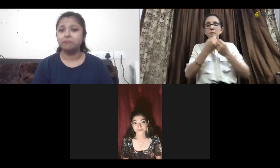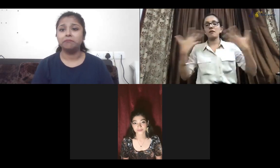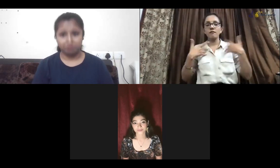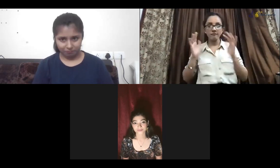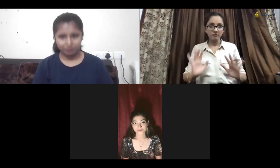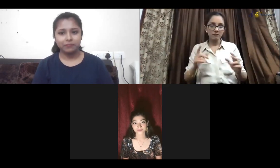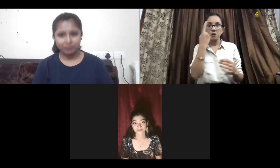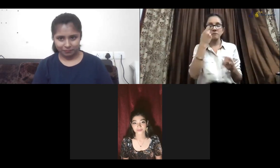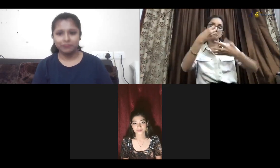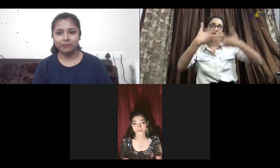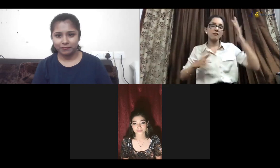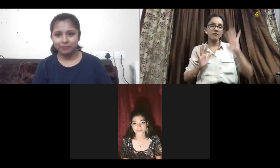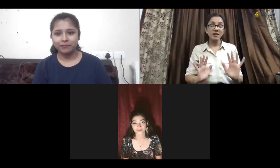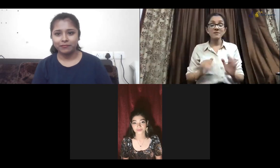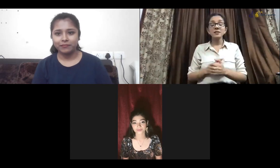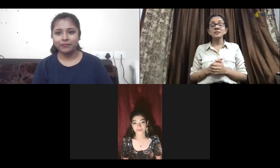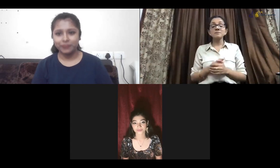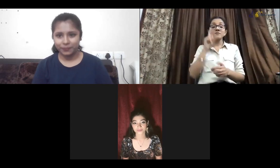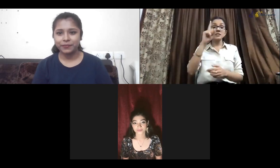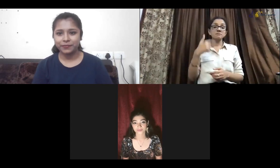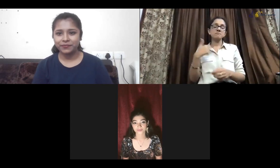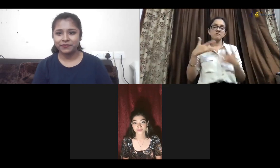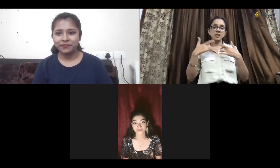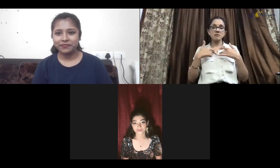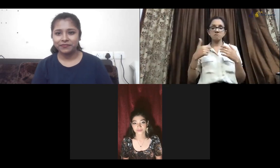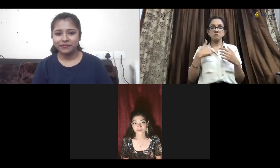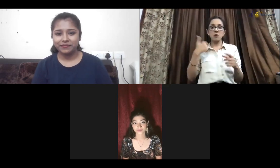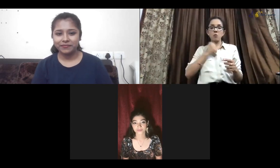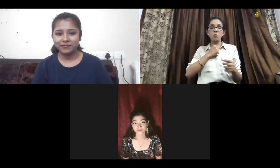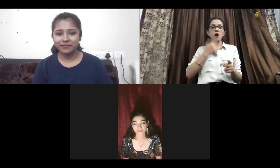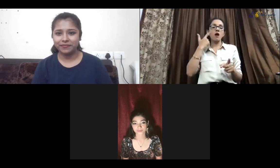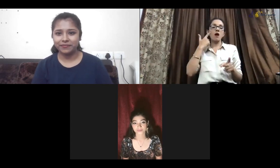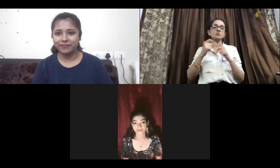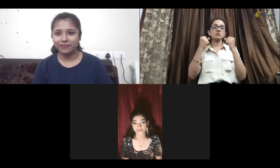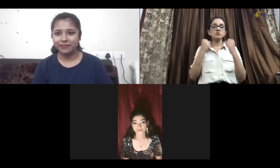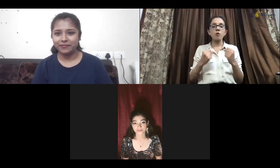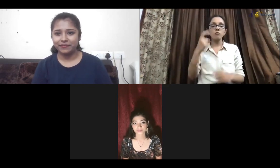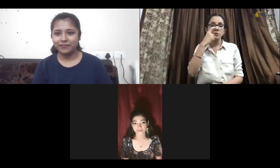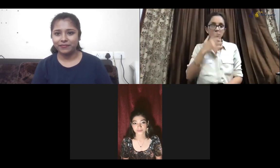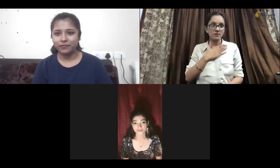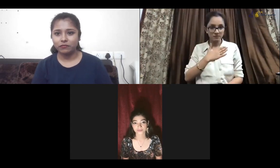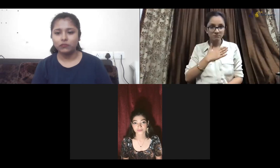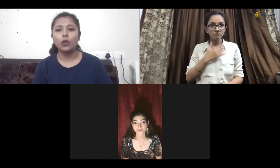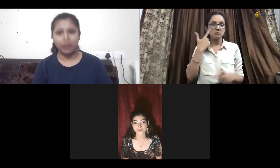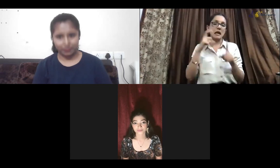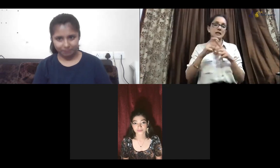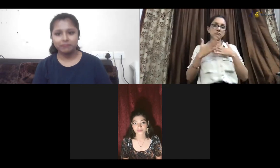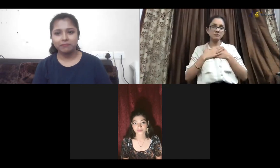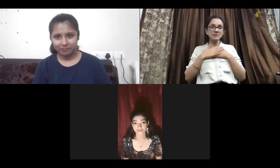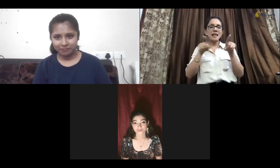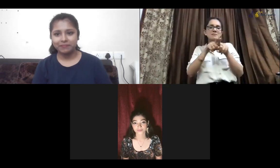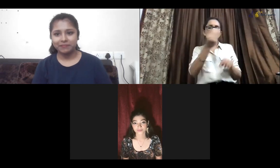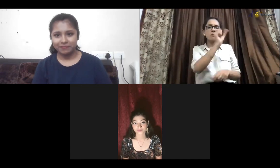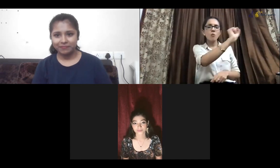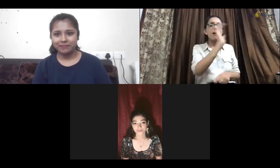women feel prouder. There are many reasons to being that we are proud of our identity because I'm